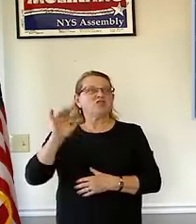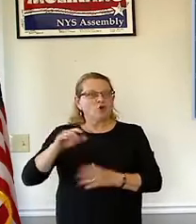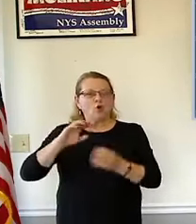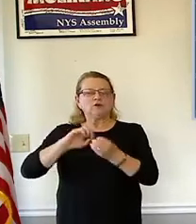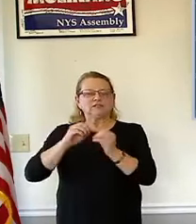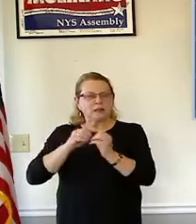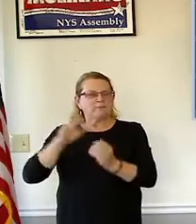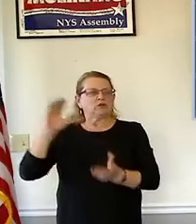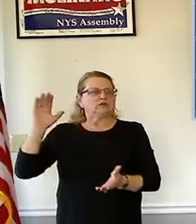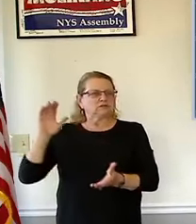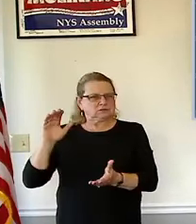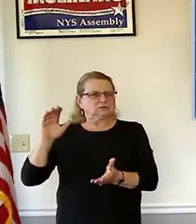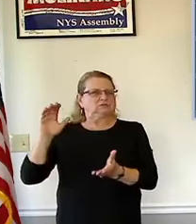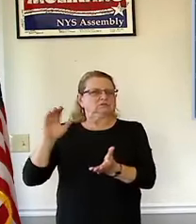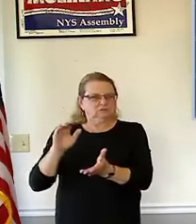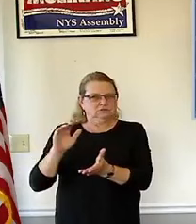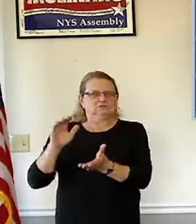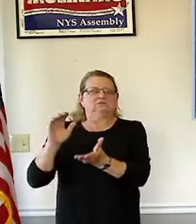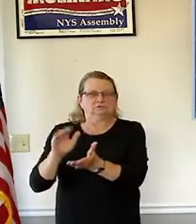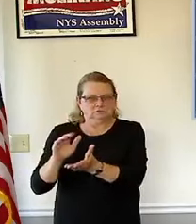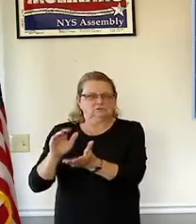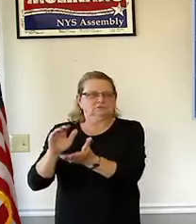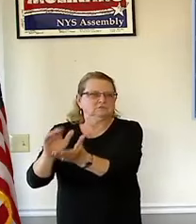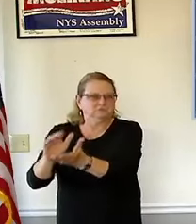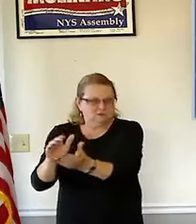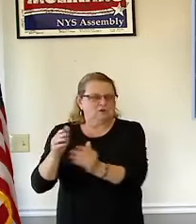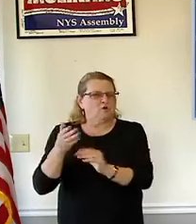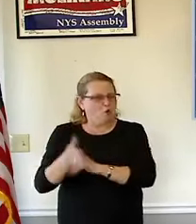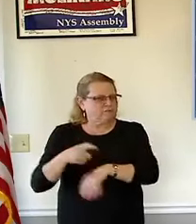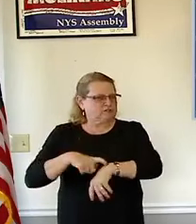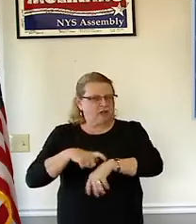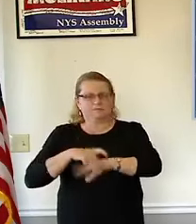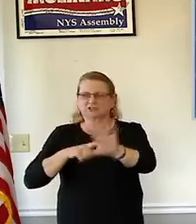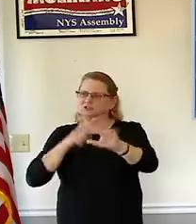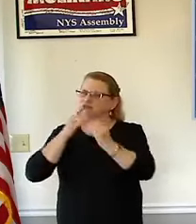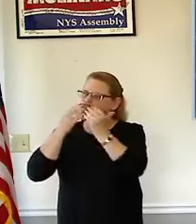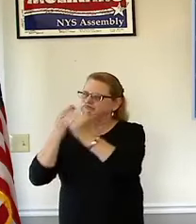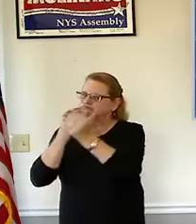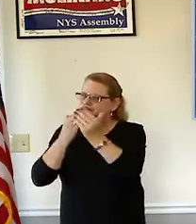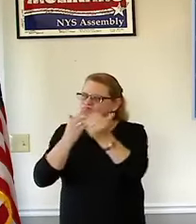moving progressively downward. And we're very grateful to you, the residents of Dutchess,